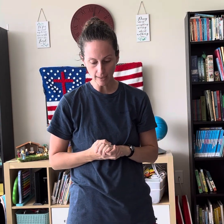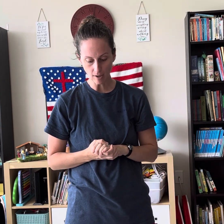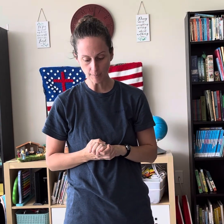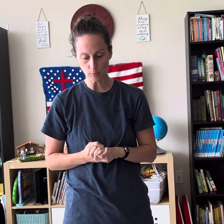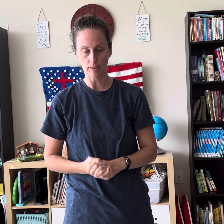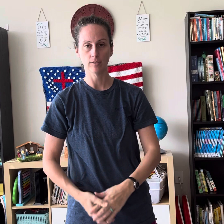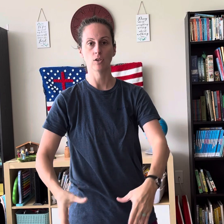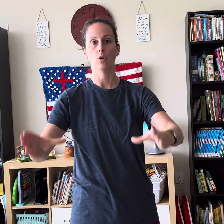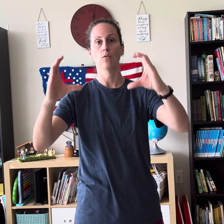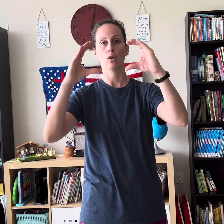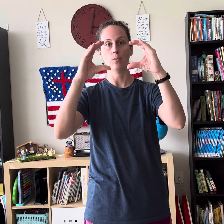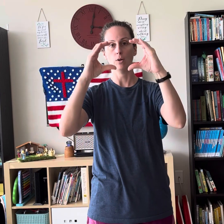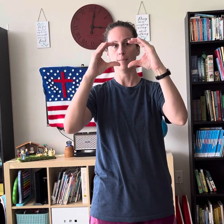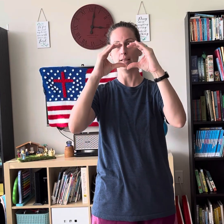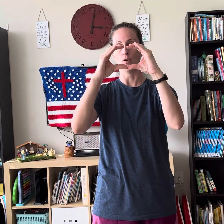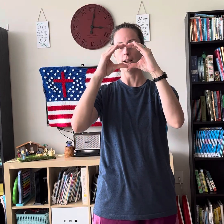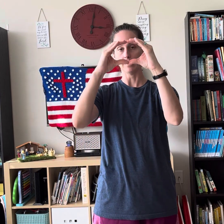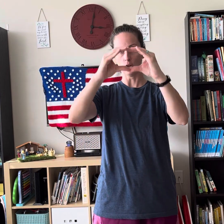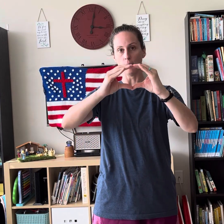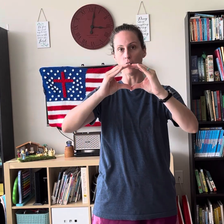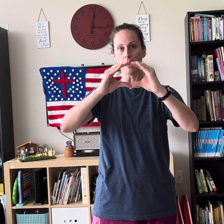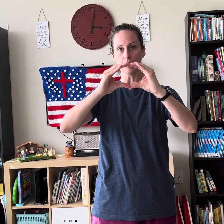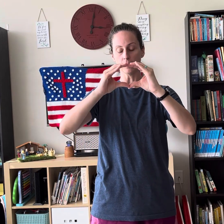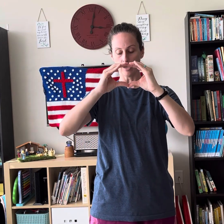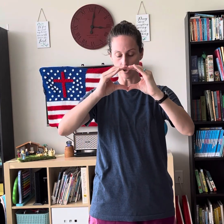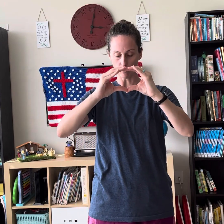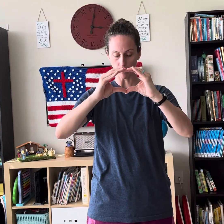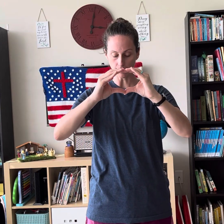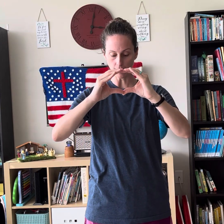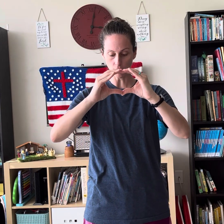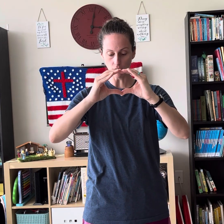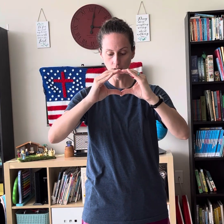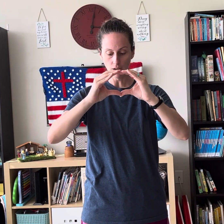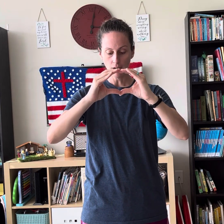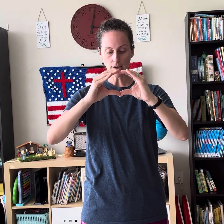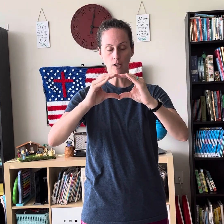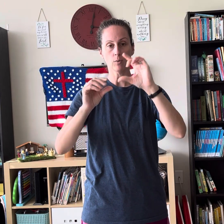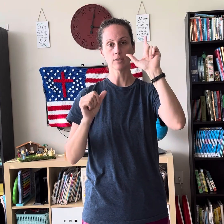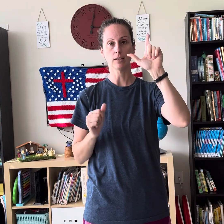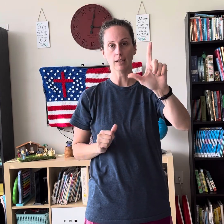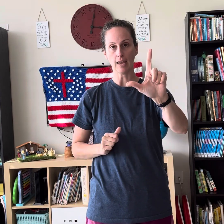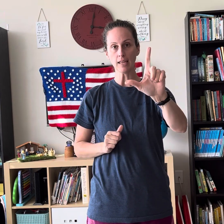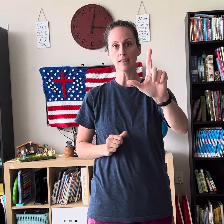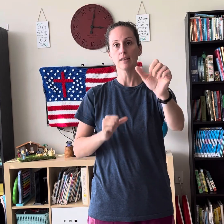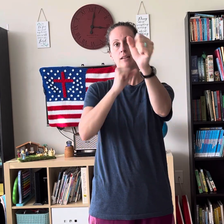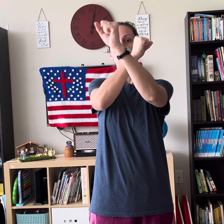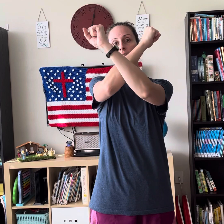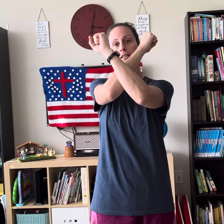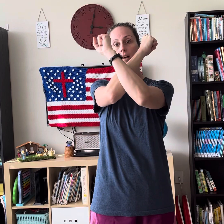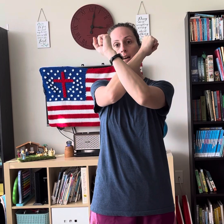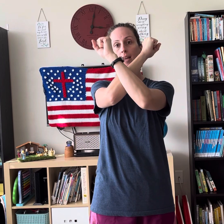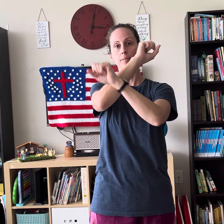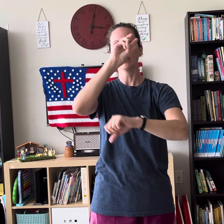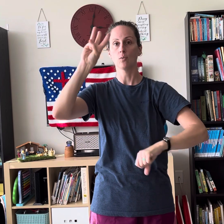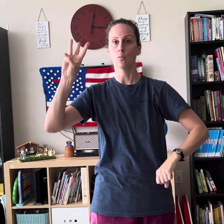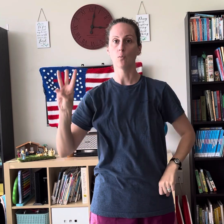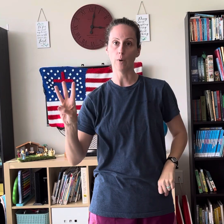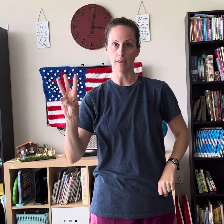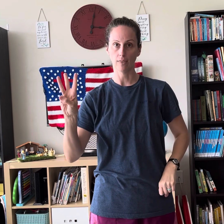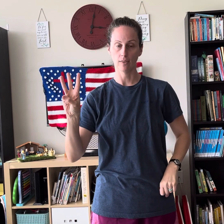times width. So we're gonna make like a rectangle with our hands. Area of a rectangle equals length times width.